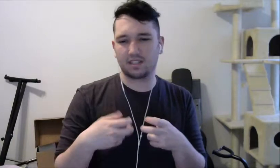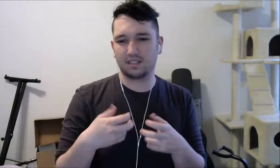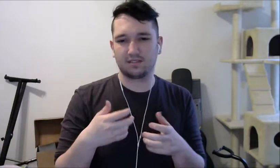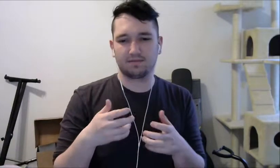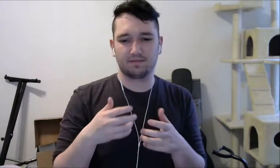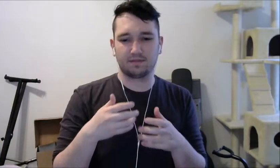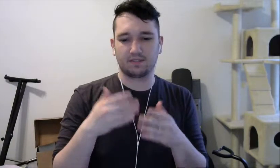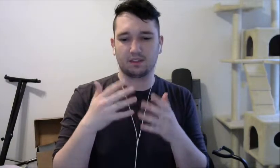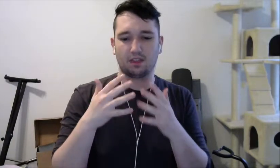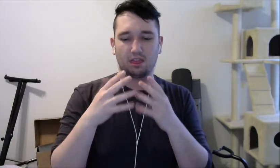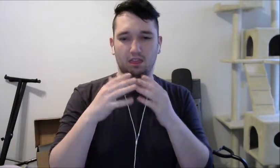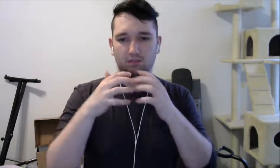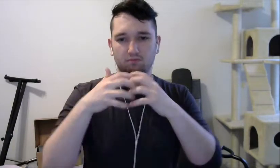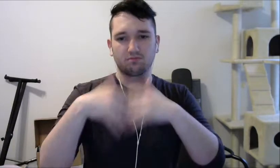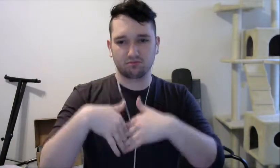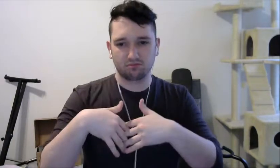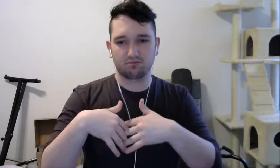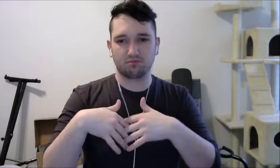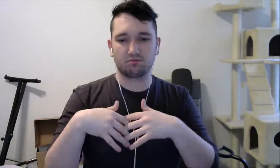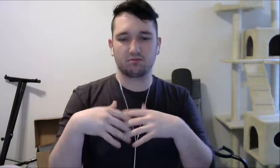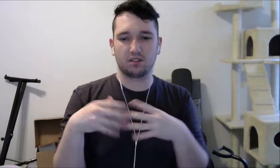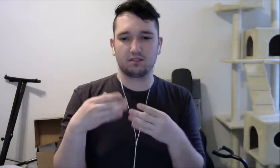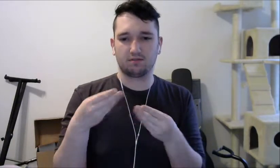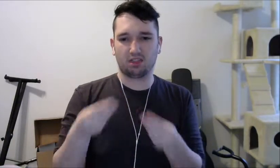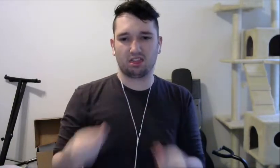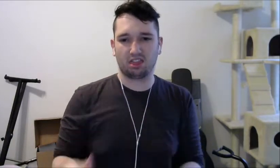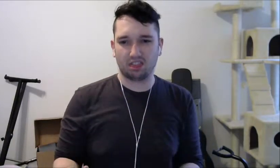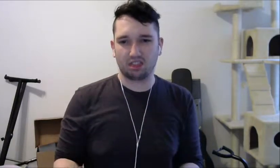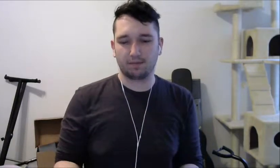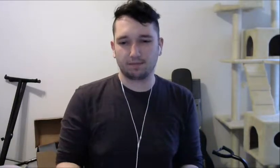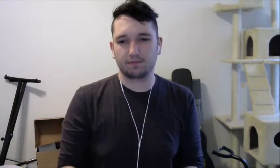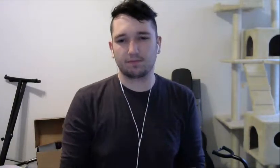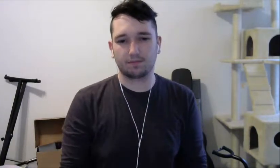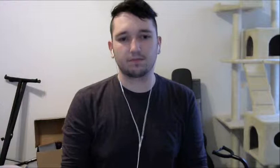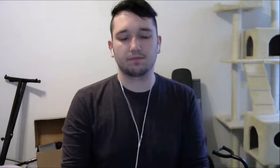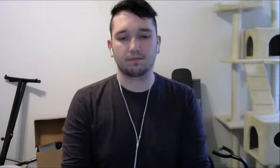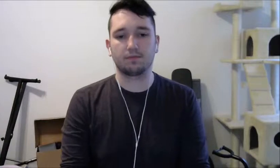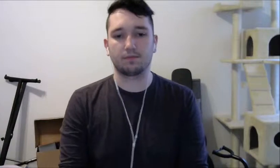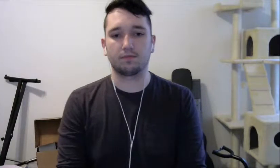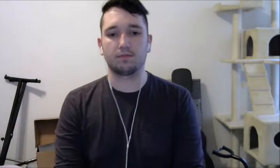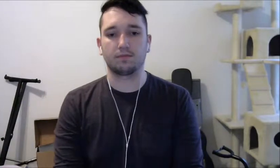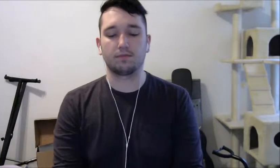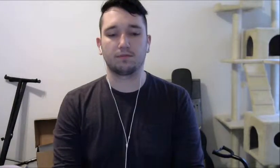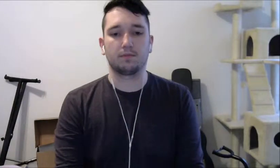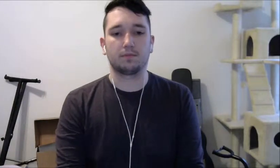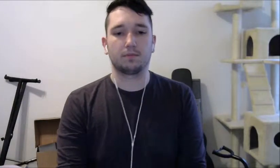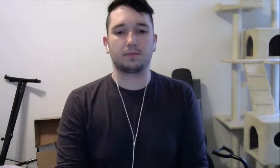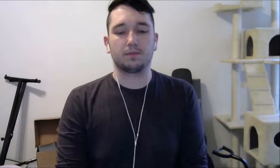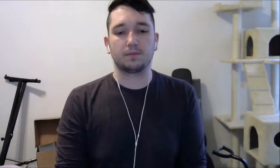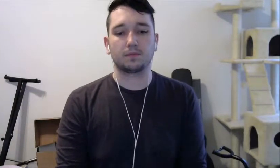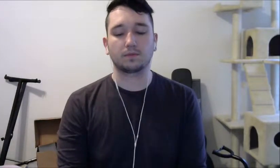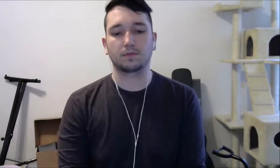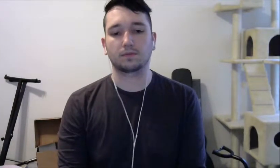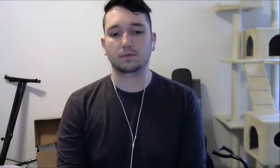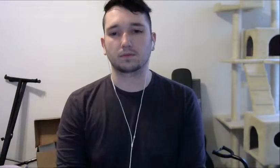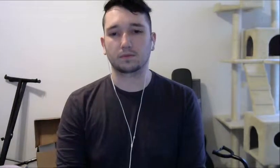Traffic congestion, crowded living conditions, and pollution made many city neighborhoods unattractive